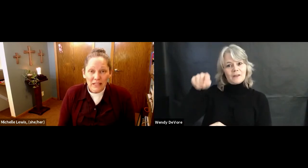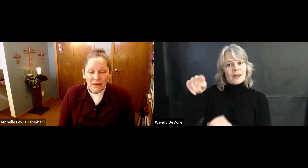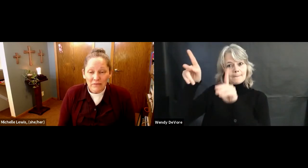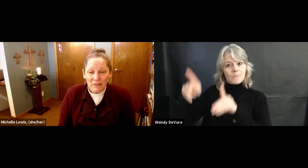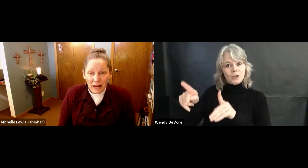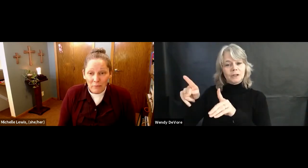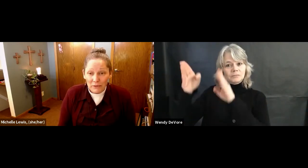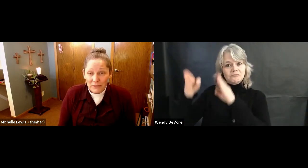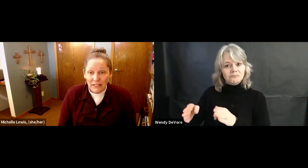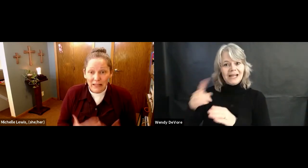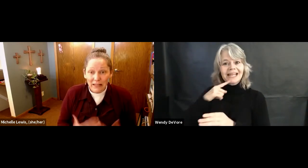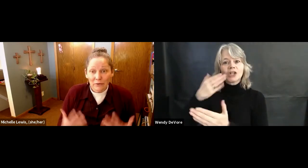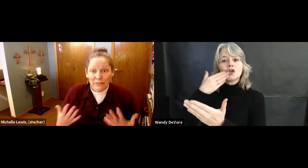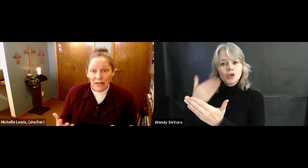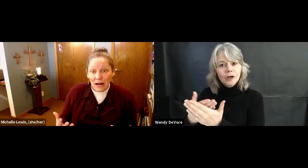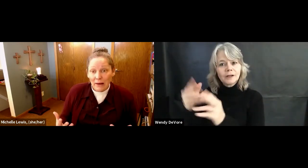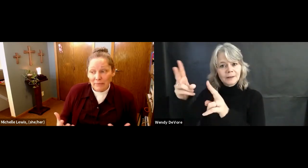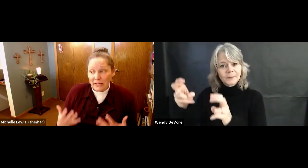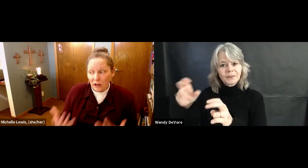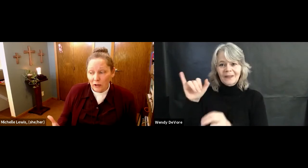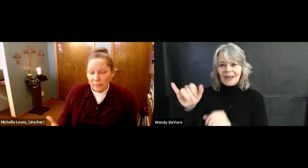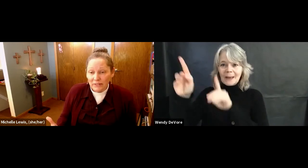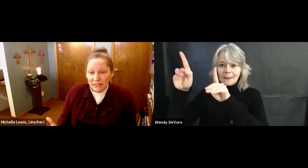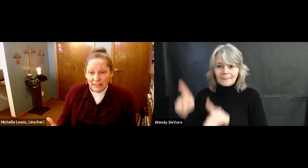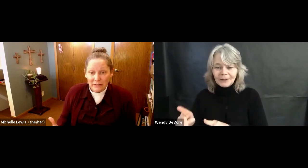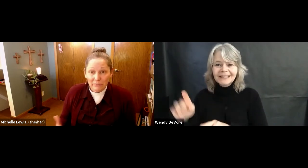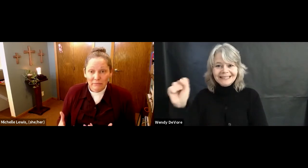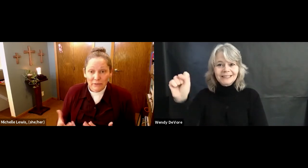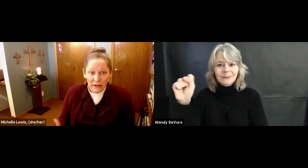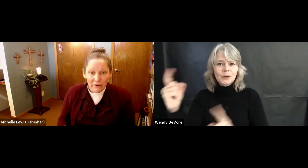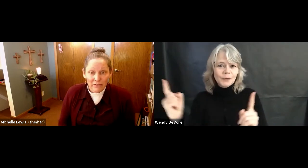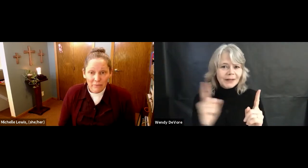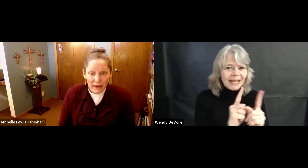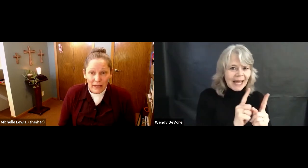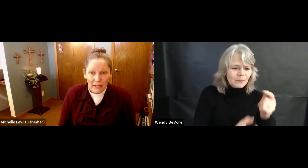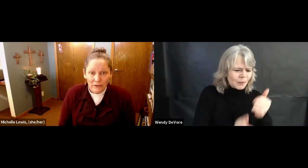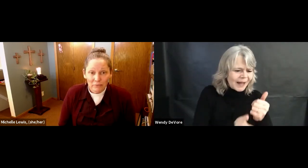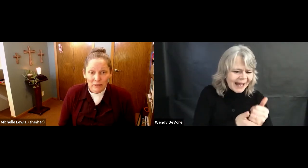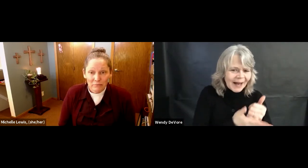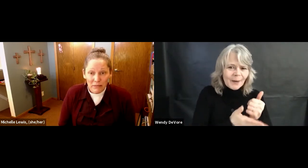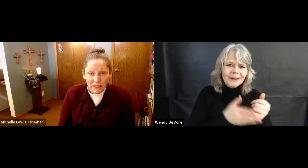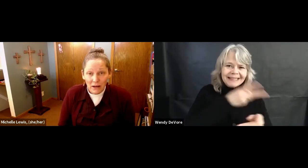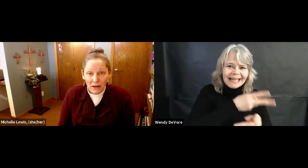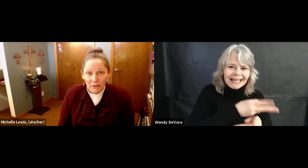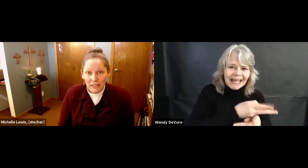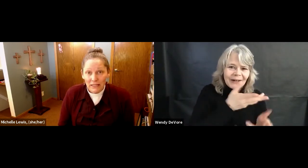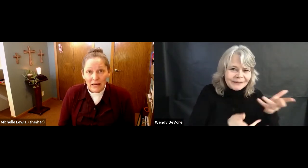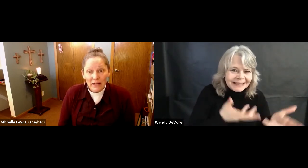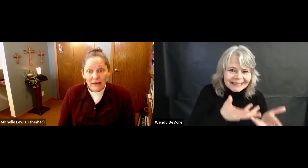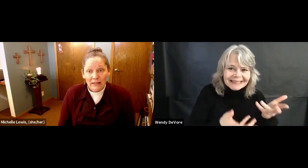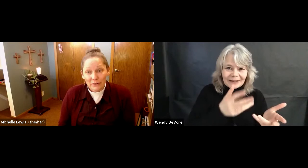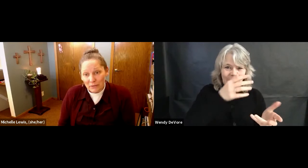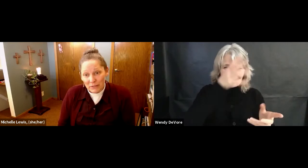And we think of that person, the guy who stopped and helped. He took care of the man who had been beat up, and